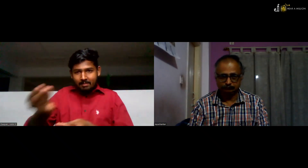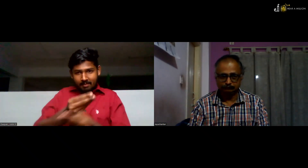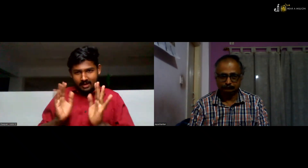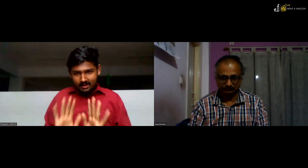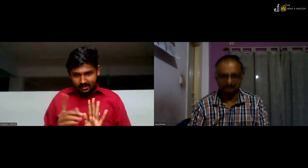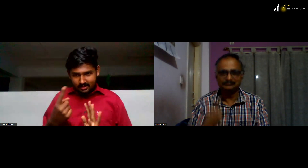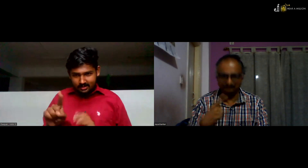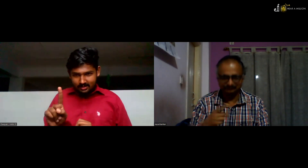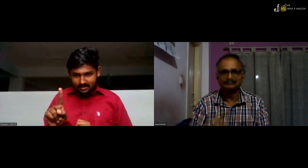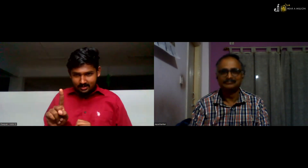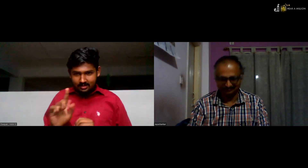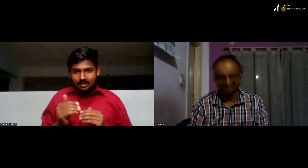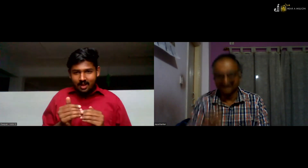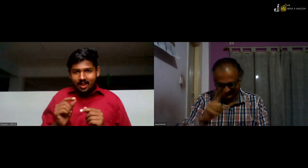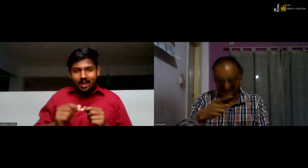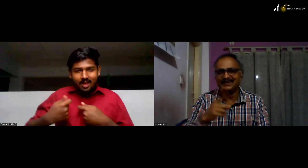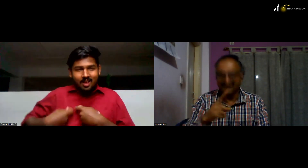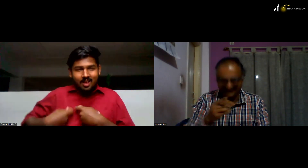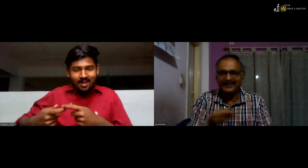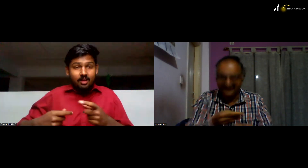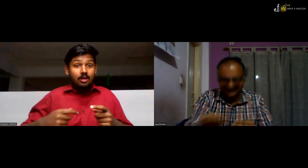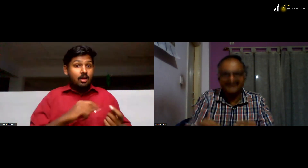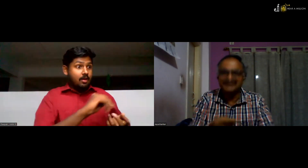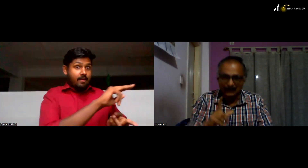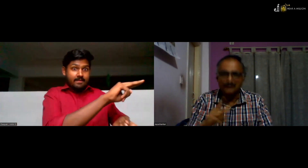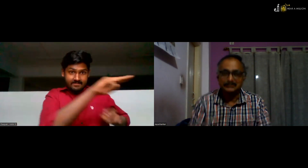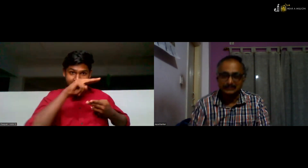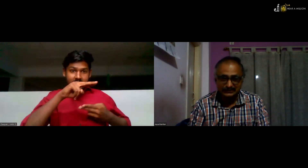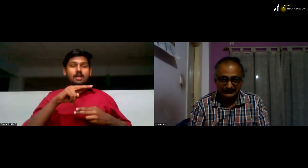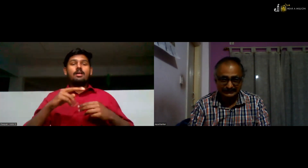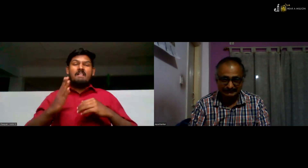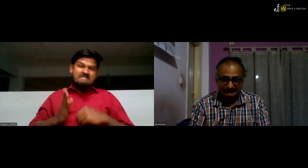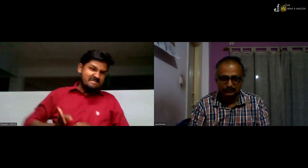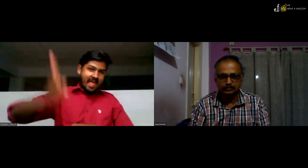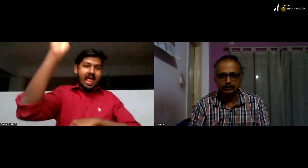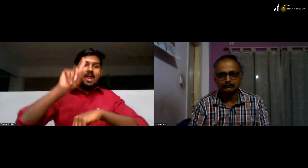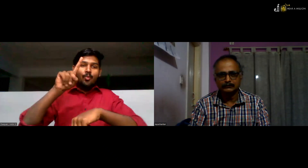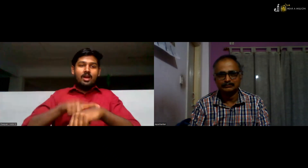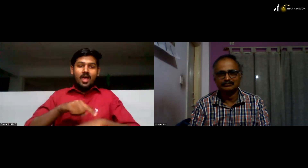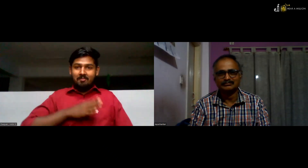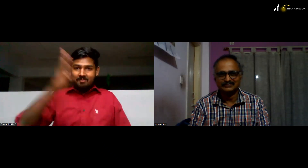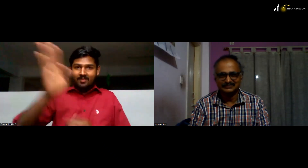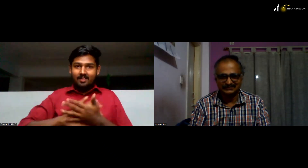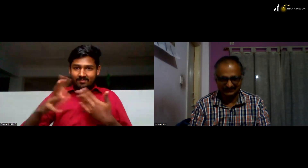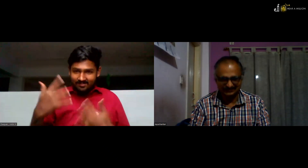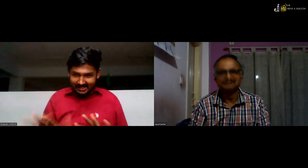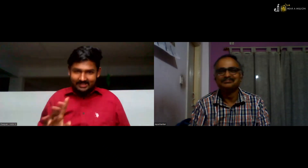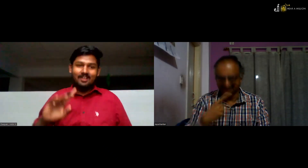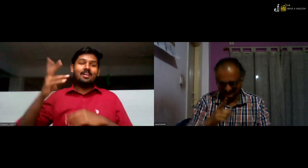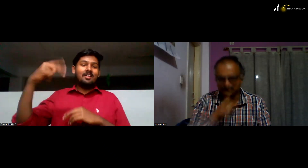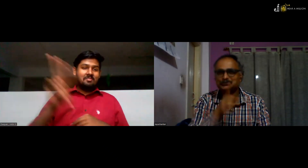to just save some amount, so you can further make some expenses with that amount to